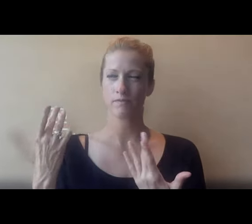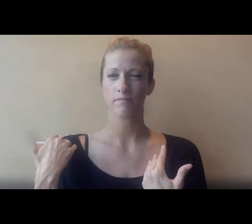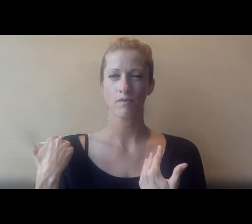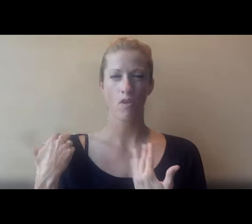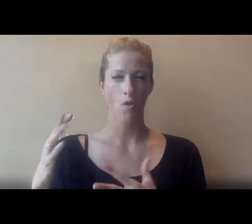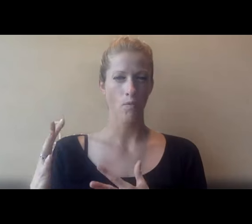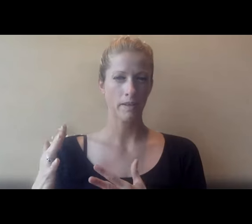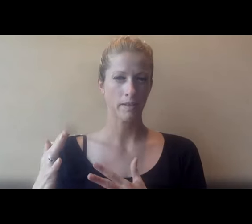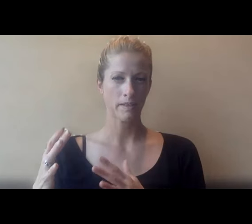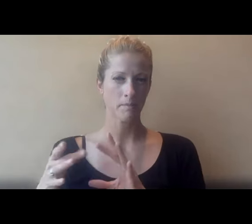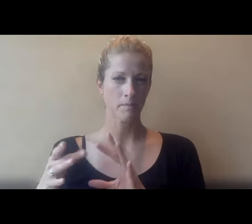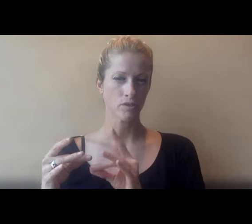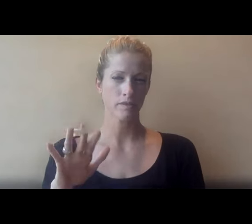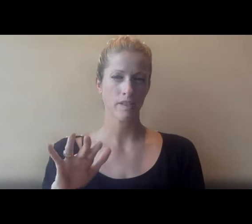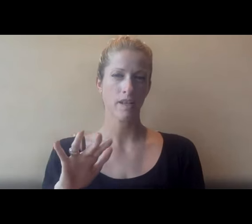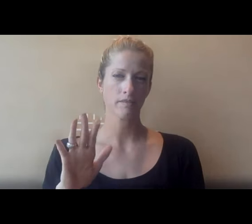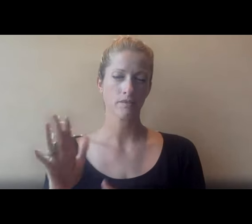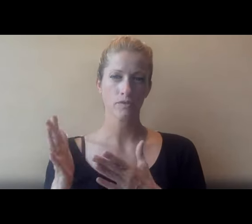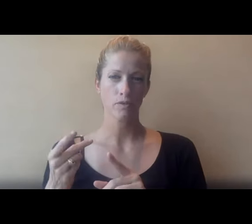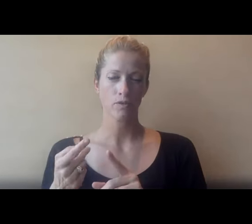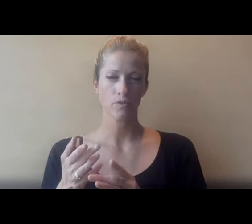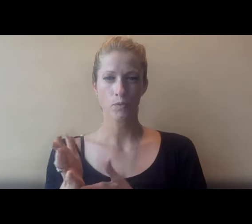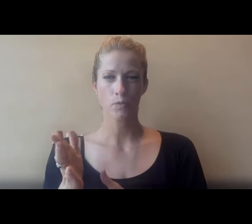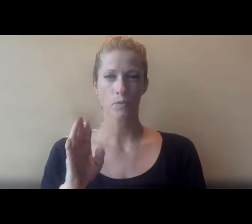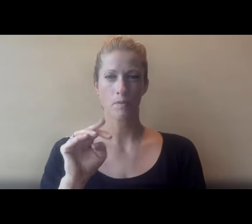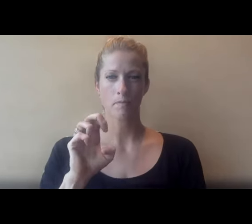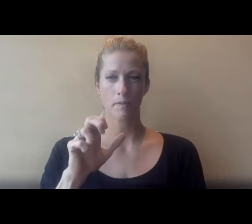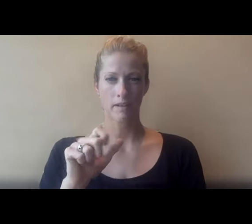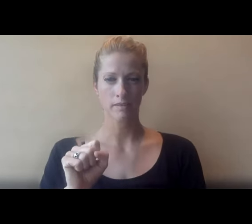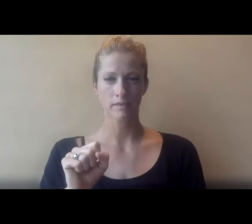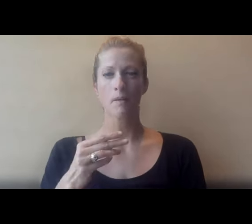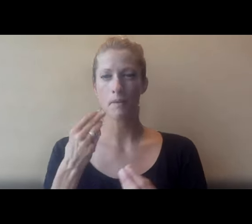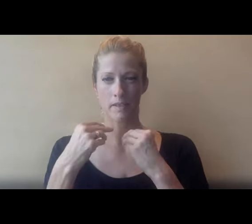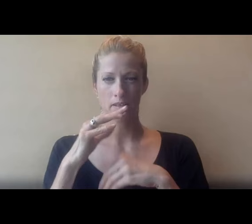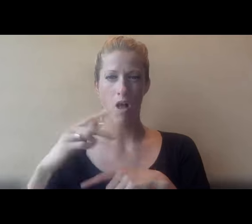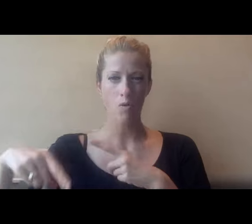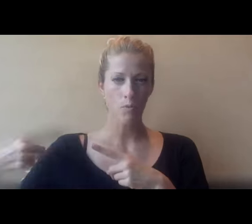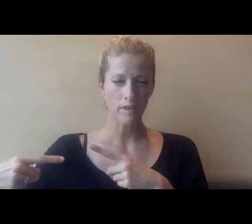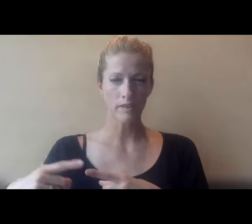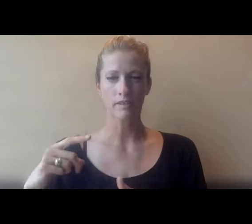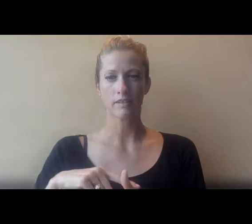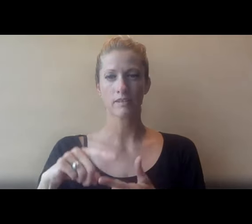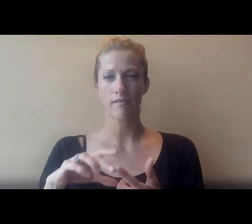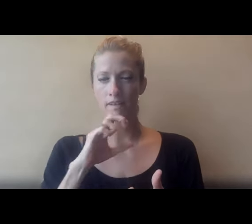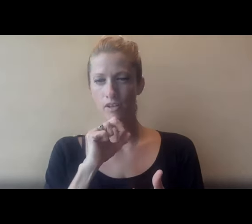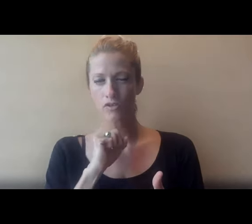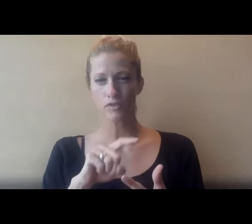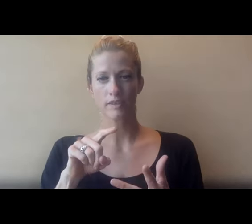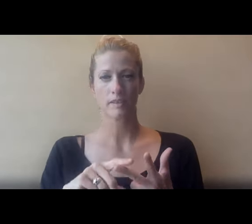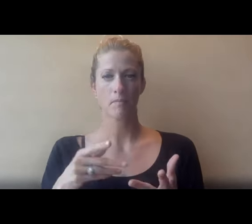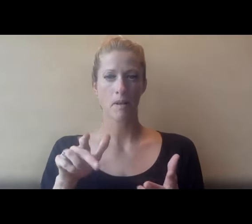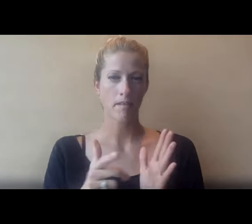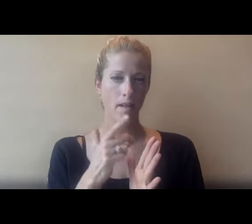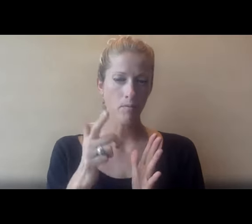We promote our services through Meals on Wheels, through the Alliance on Aging, through the public